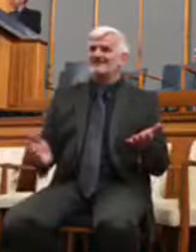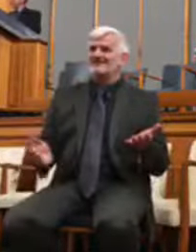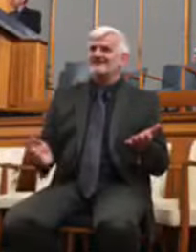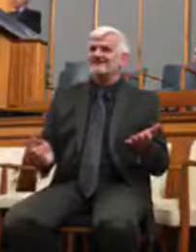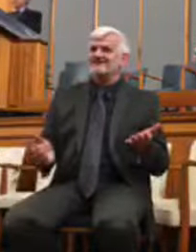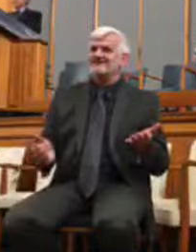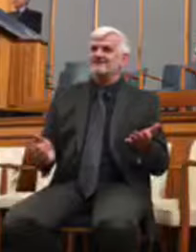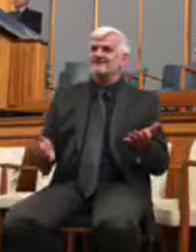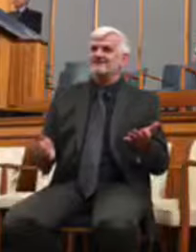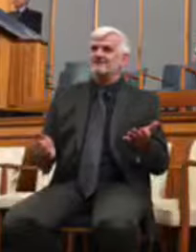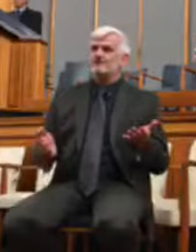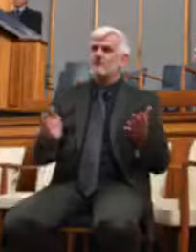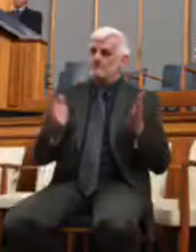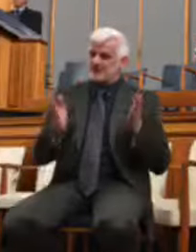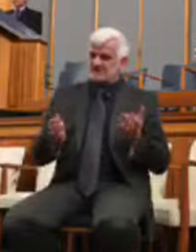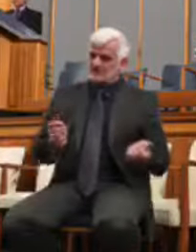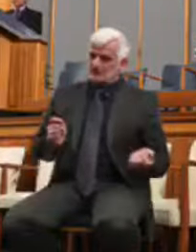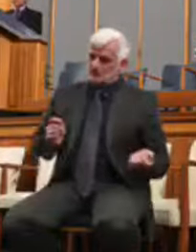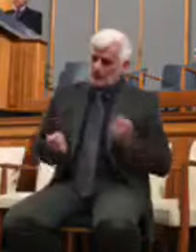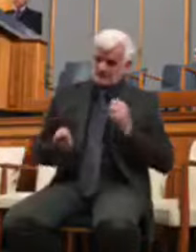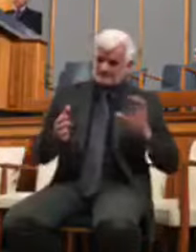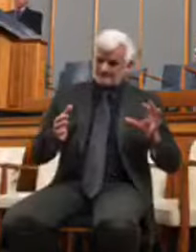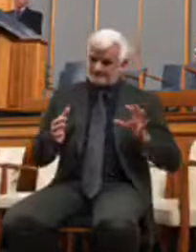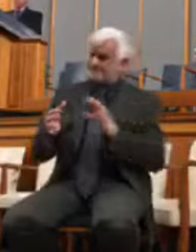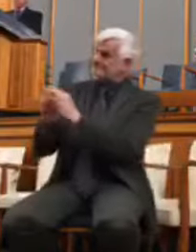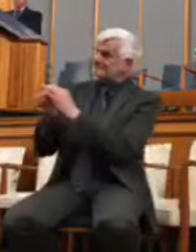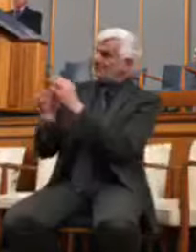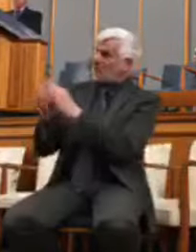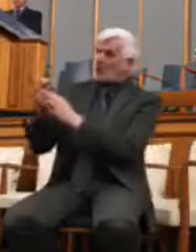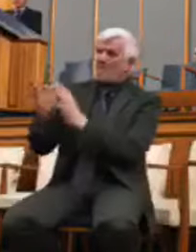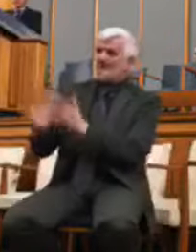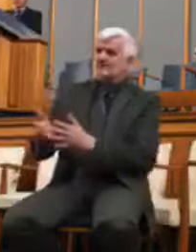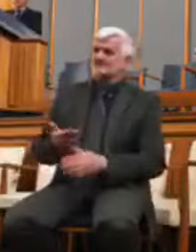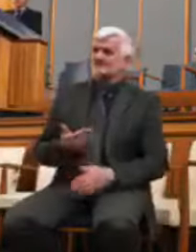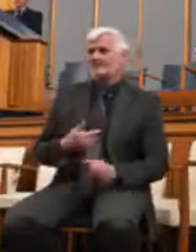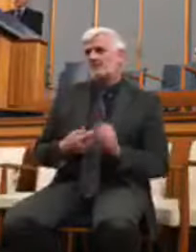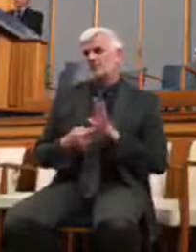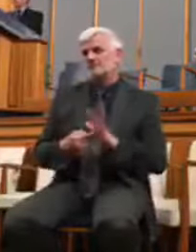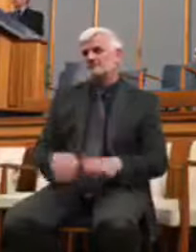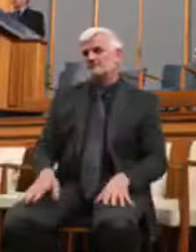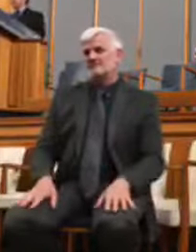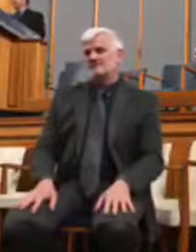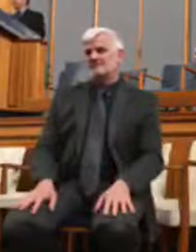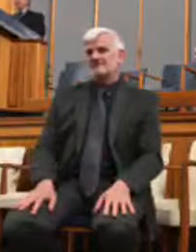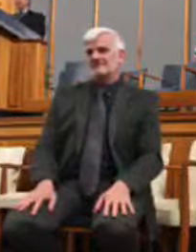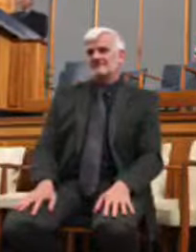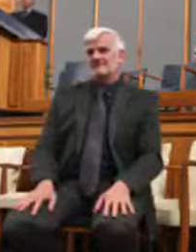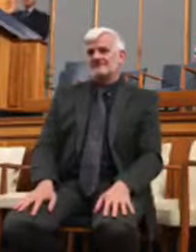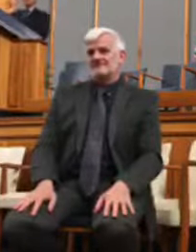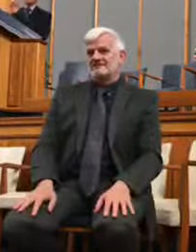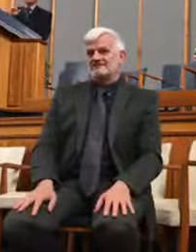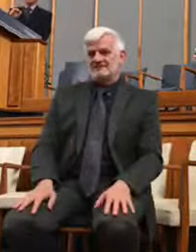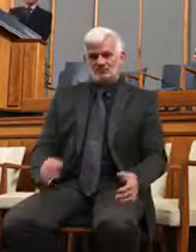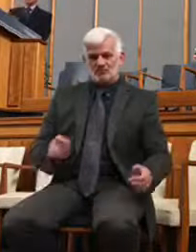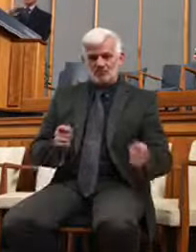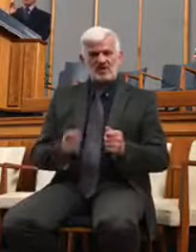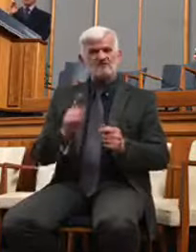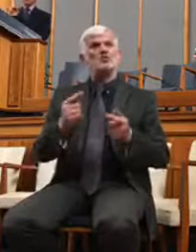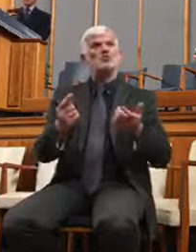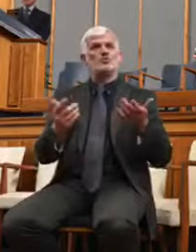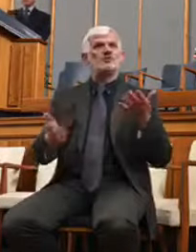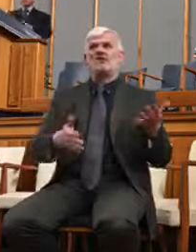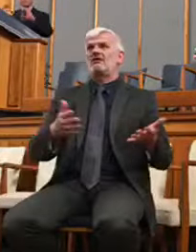Repentance toward God. Very important. I can give you, I will illustrate